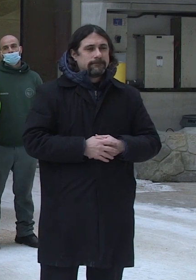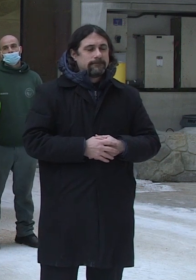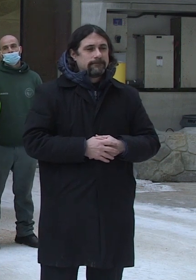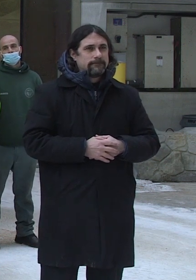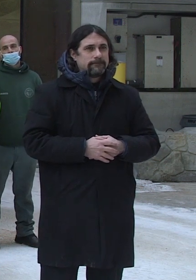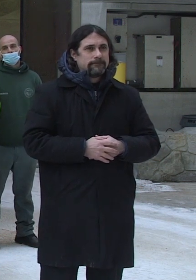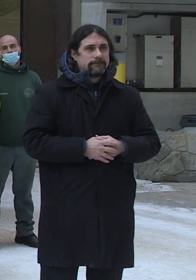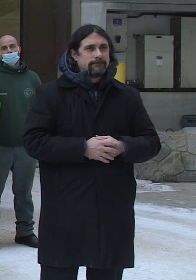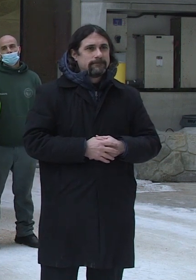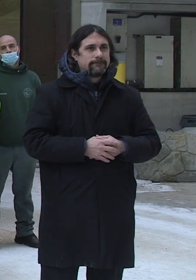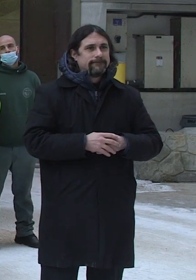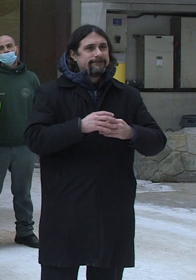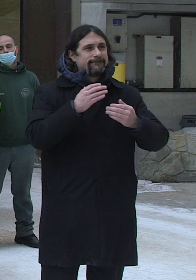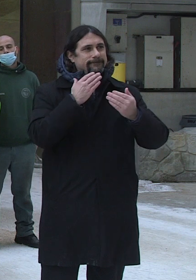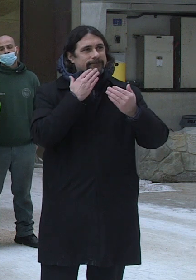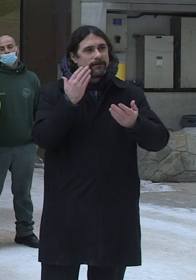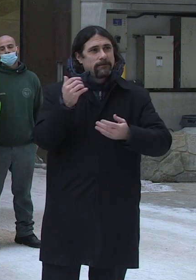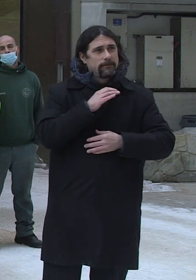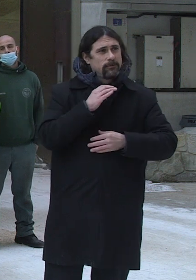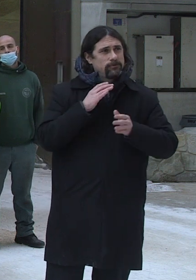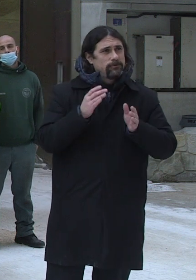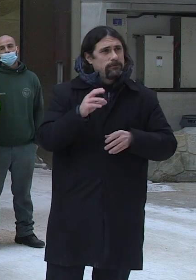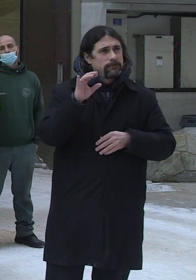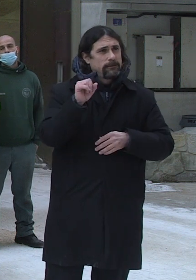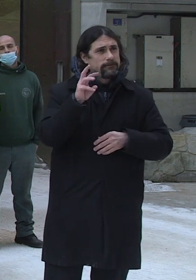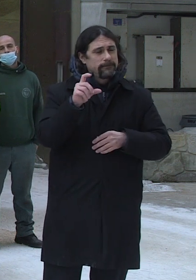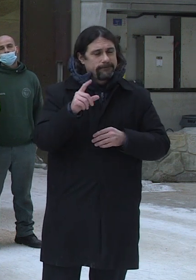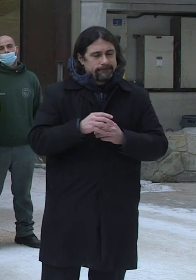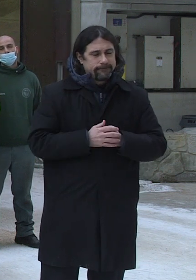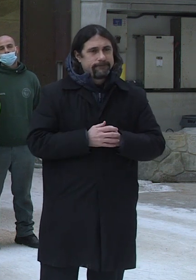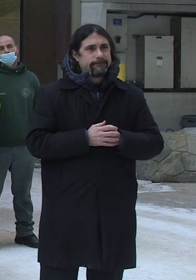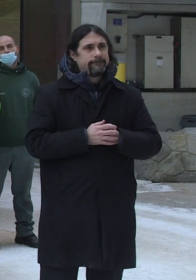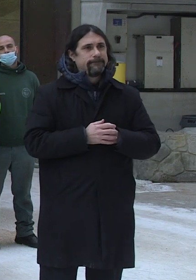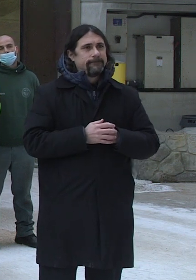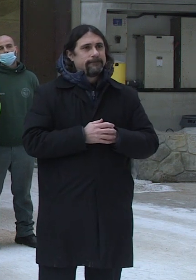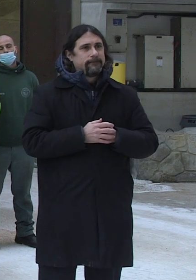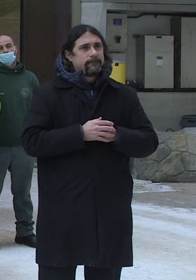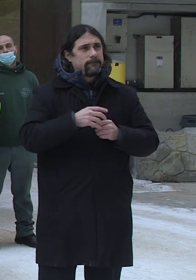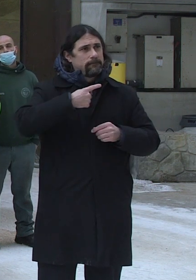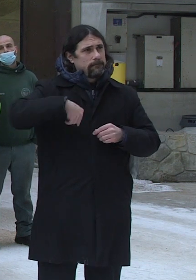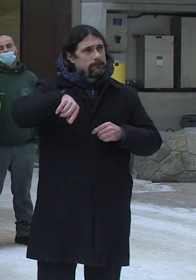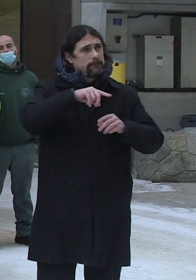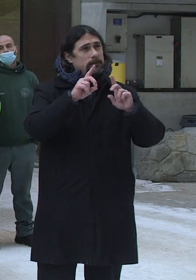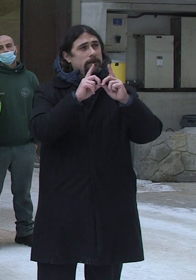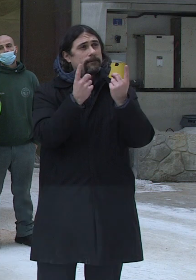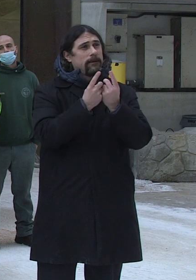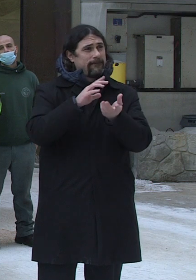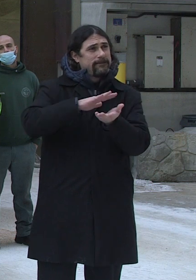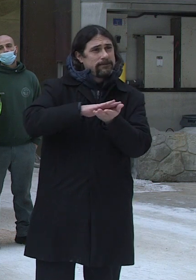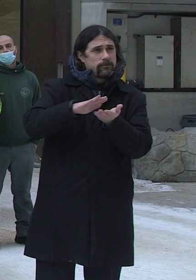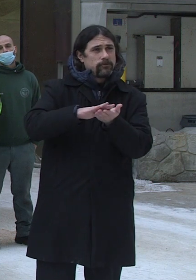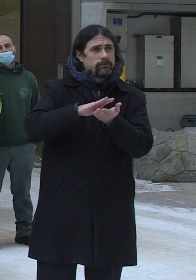Thank you, Commissioner Criswell. The Department of Sanitation has employed a split shift staffing plan for this